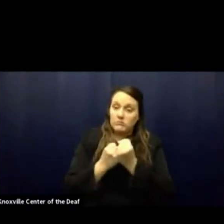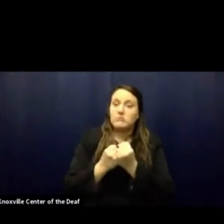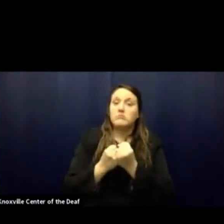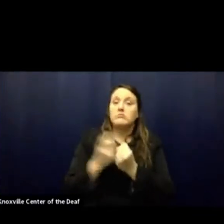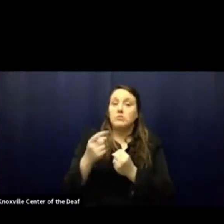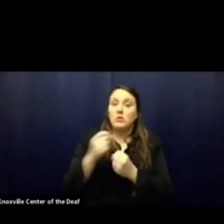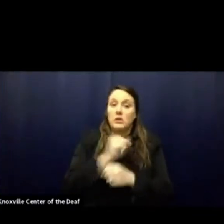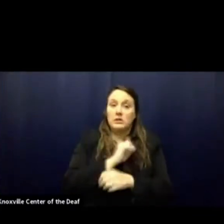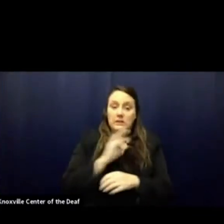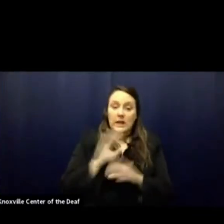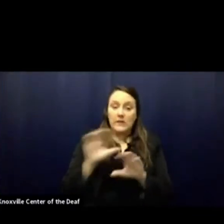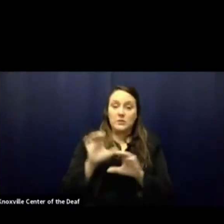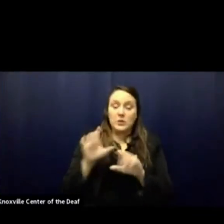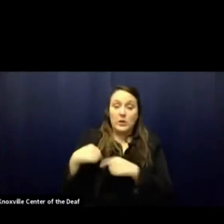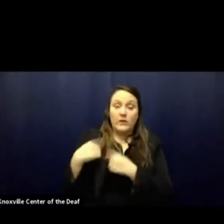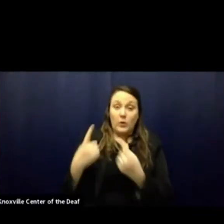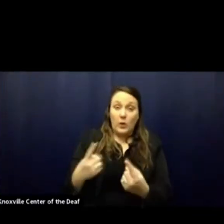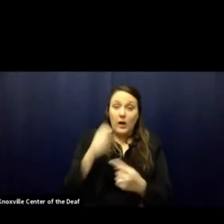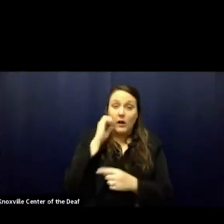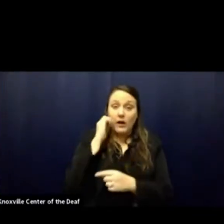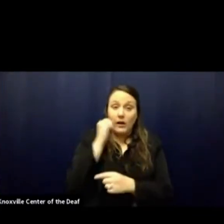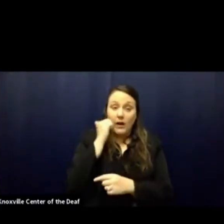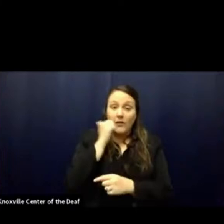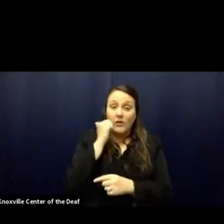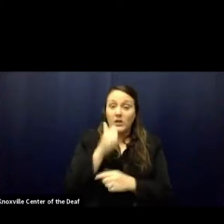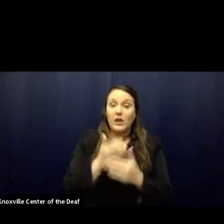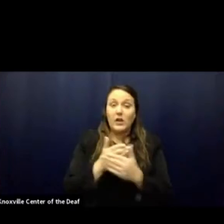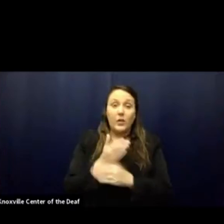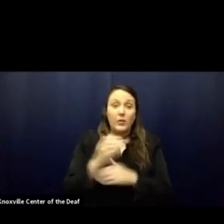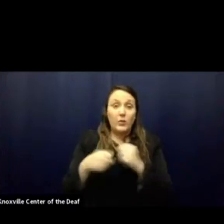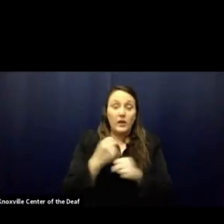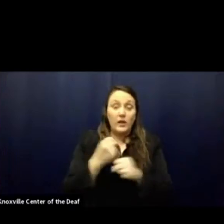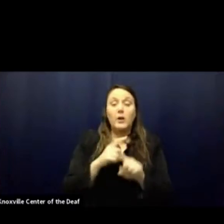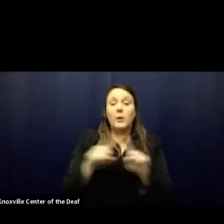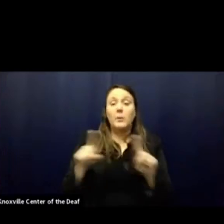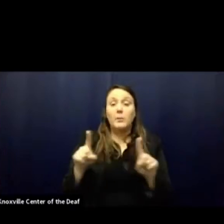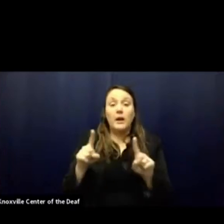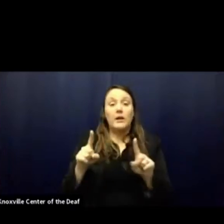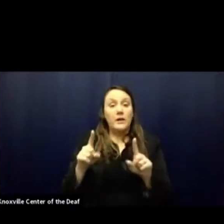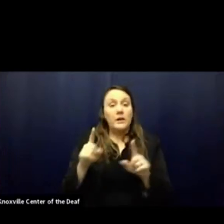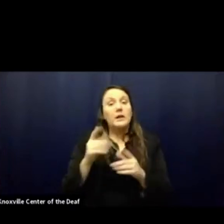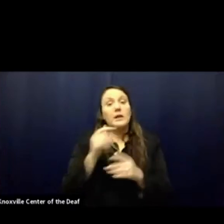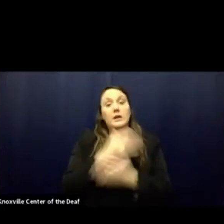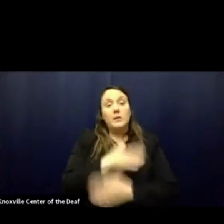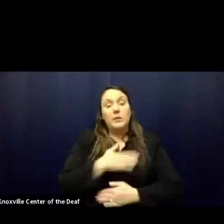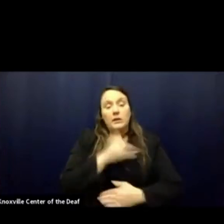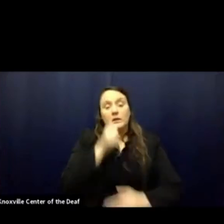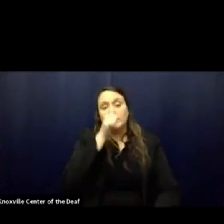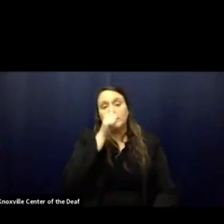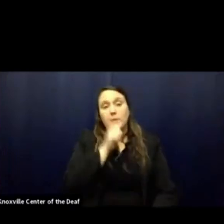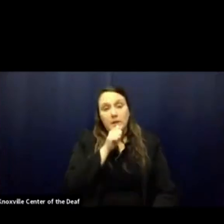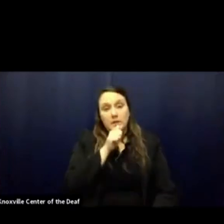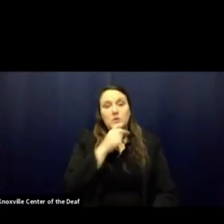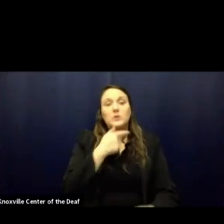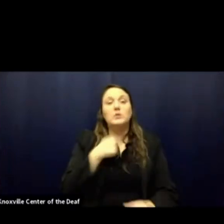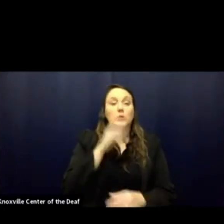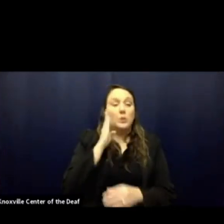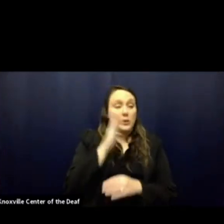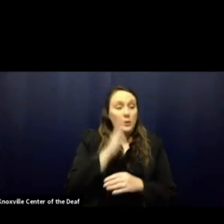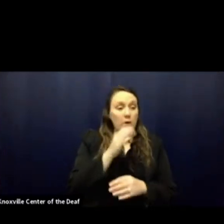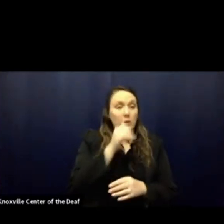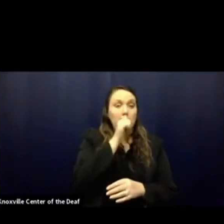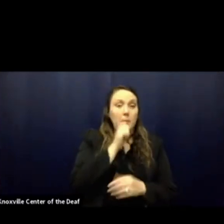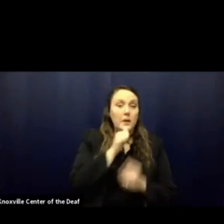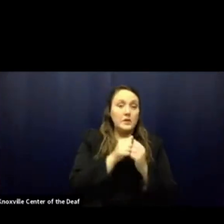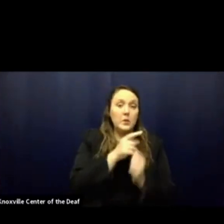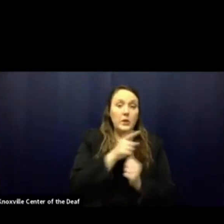long time and do it daily throughout the year. But have some patience. We'll have patience with you, have some patience